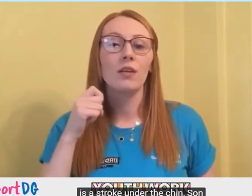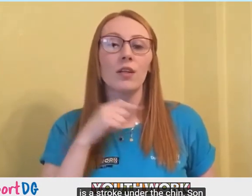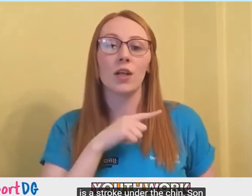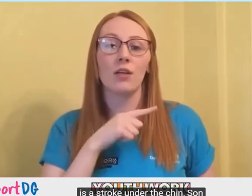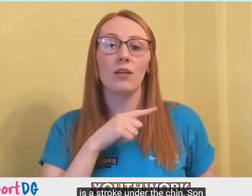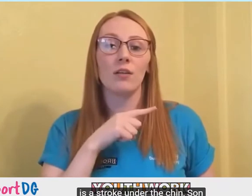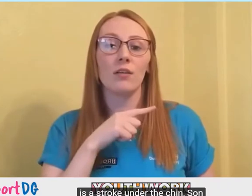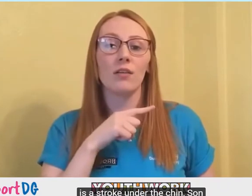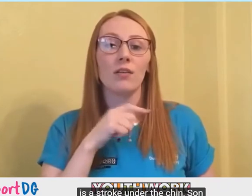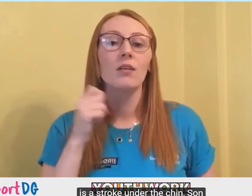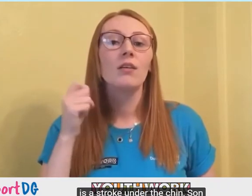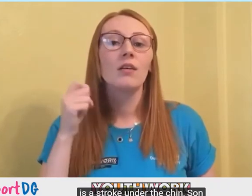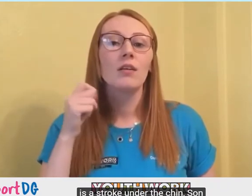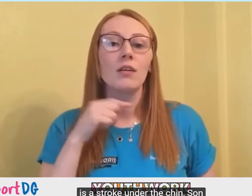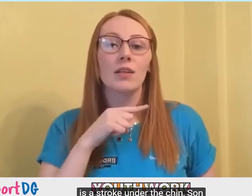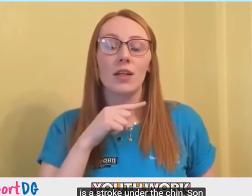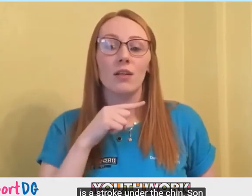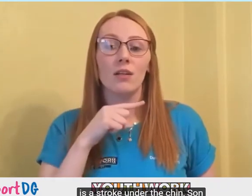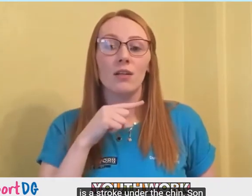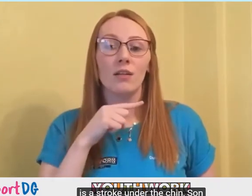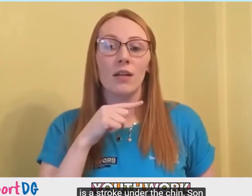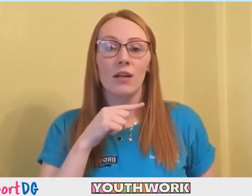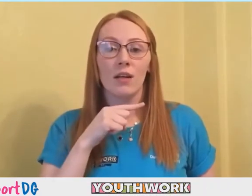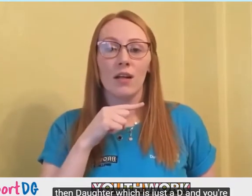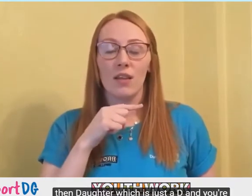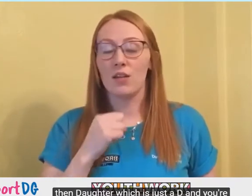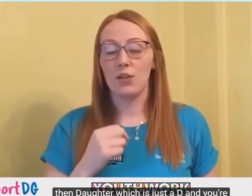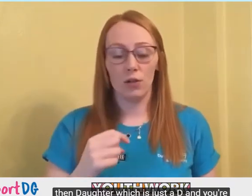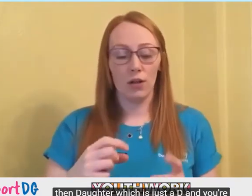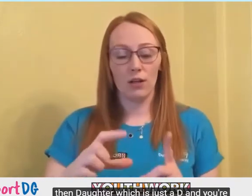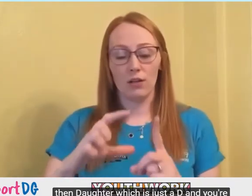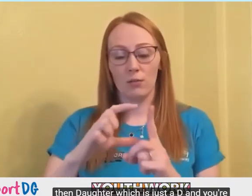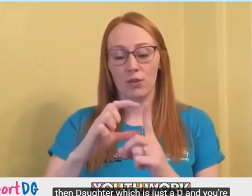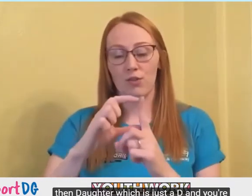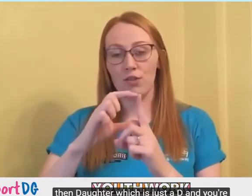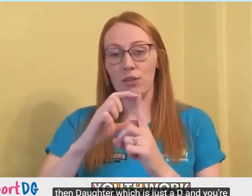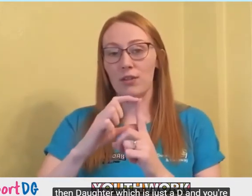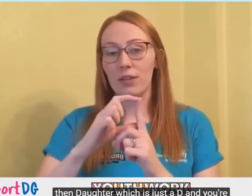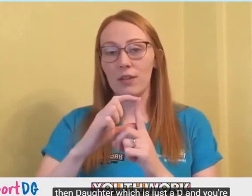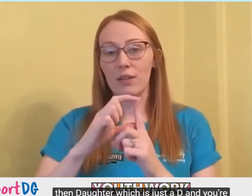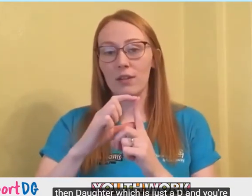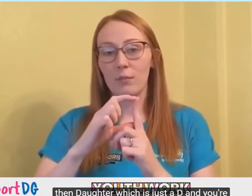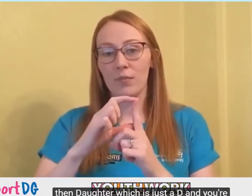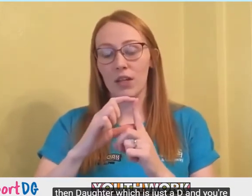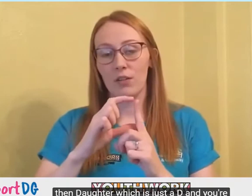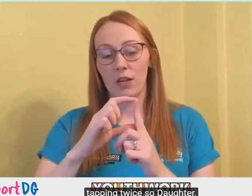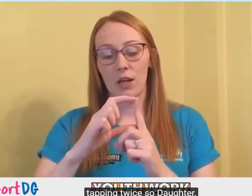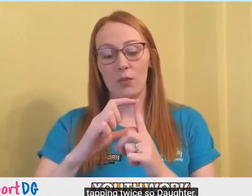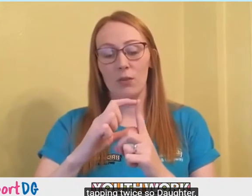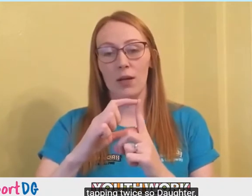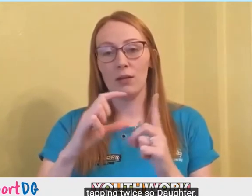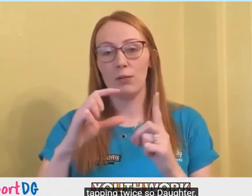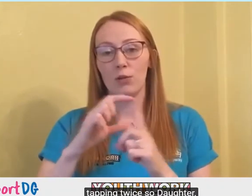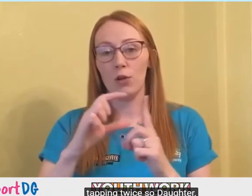son. Son. Then daughter, which is just a D, and you're tapping twice, so daughter.